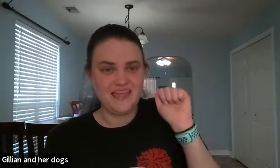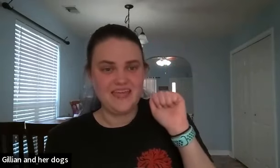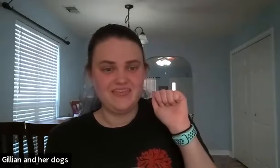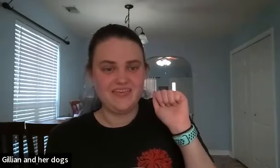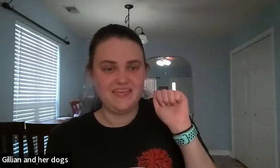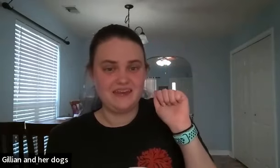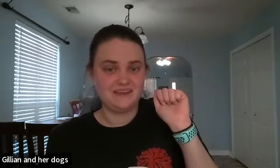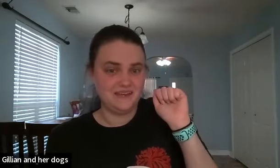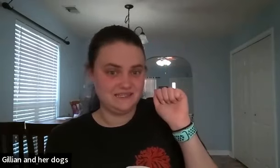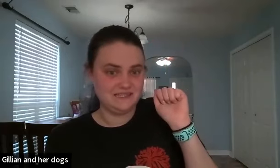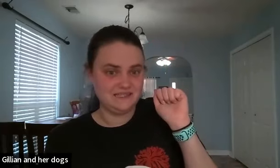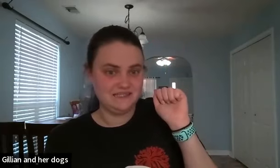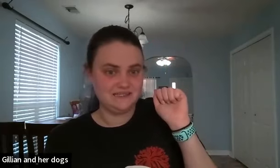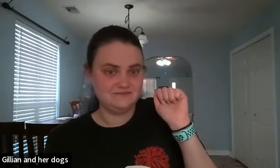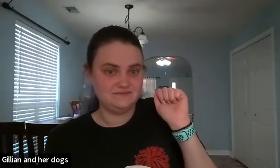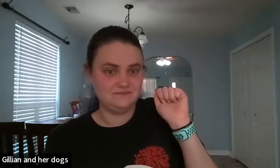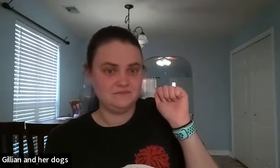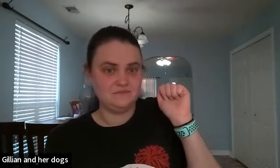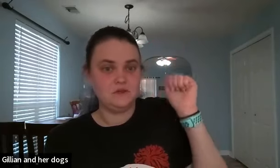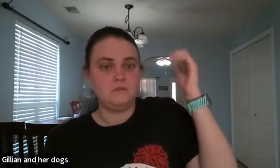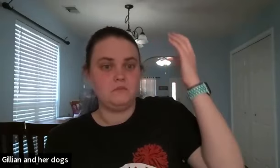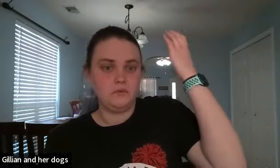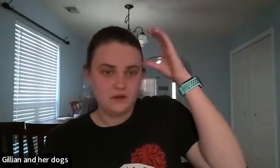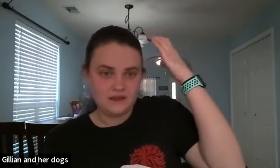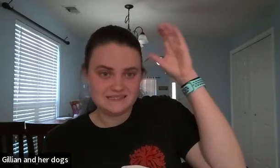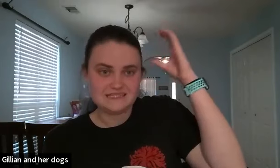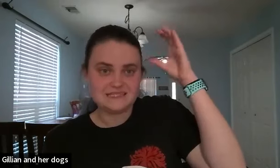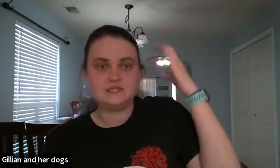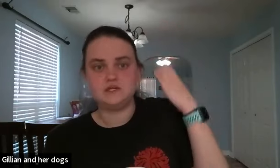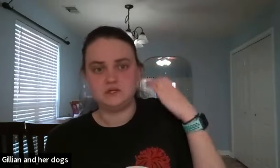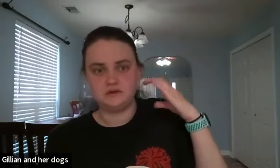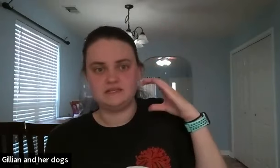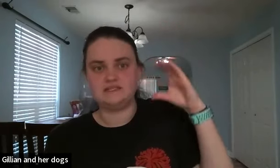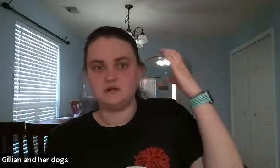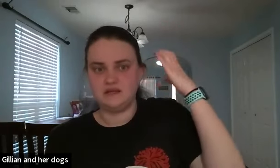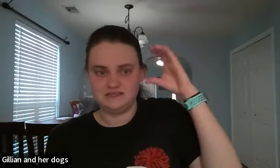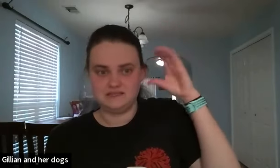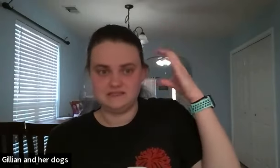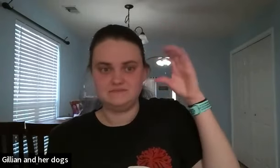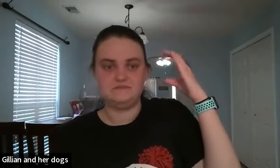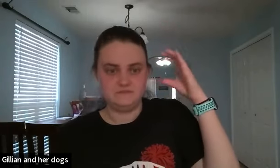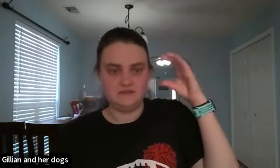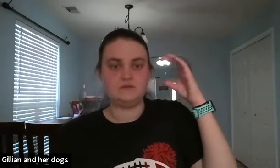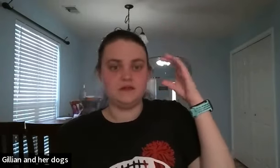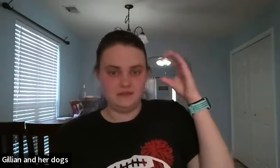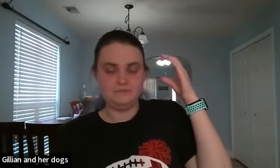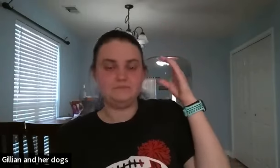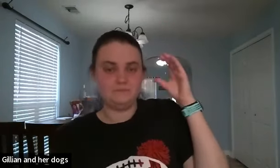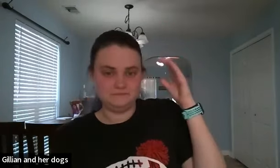And then cousins, boy cousin, girl cousin, or cousins, either way, yep,